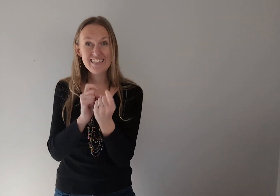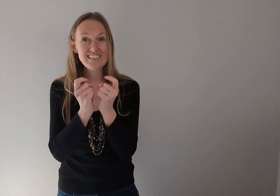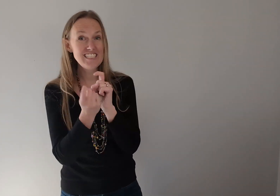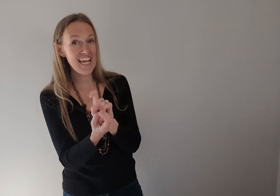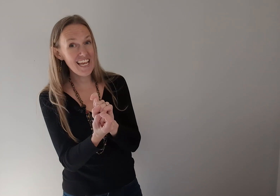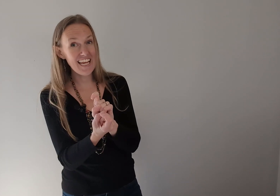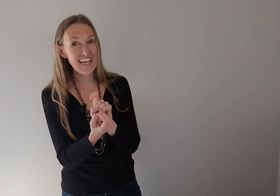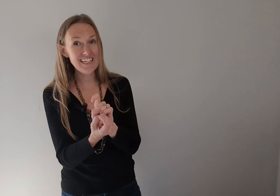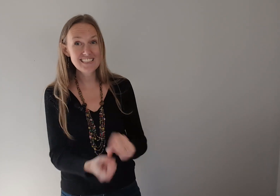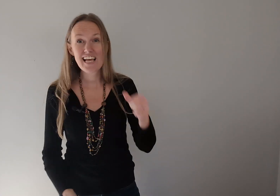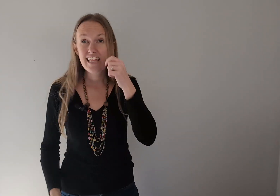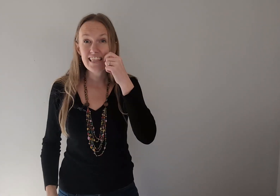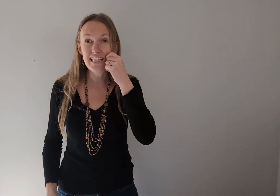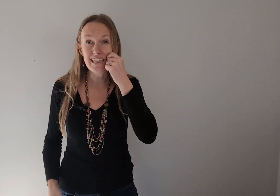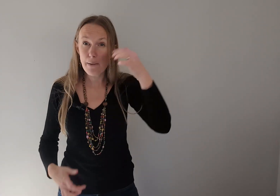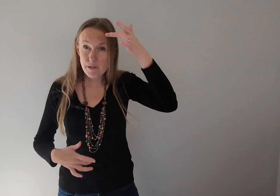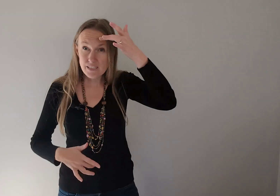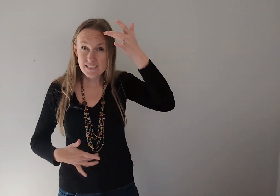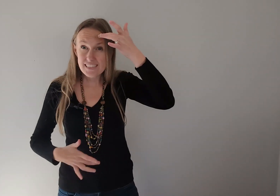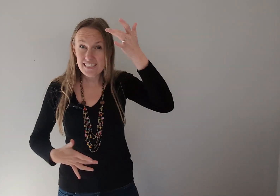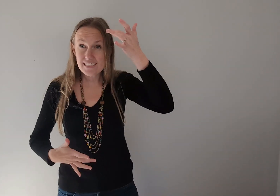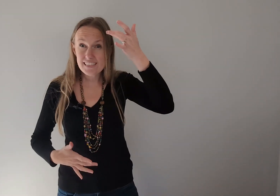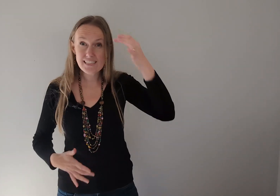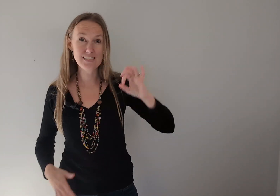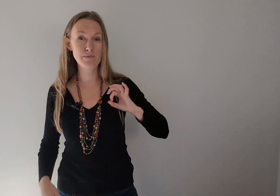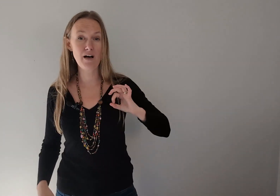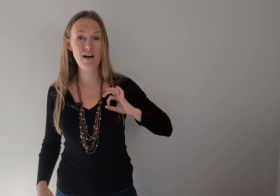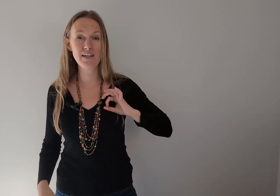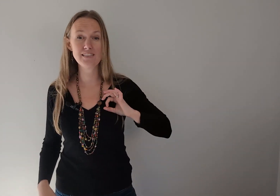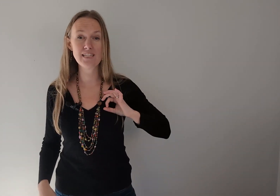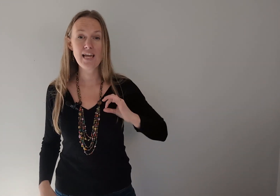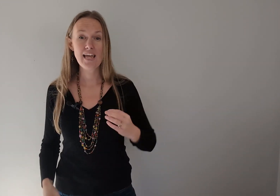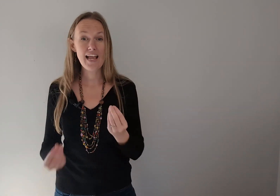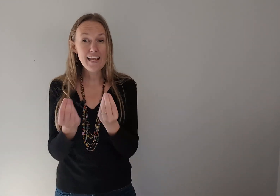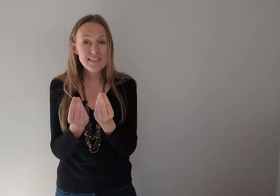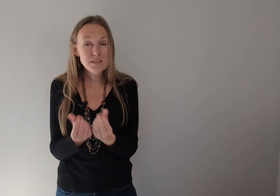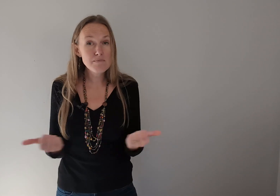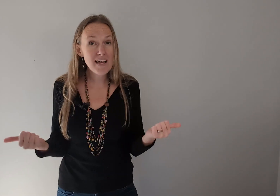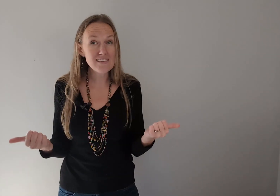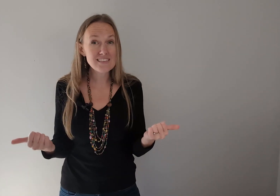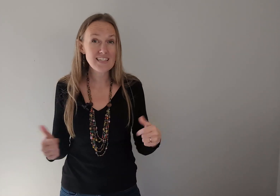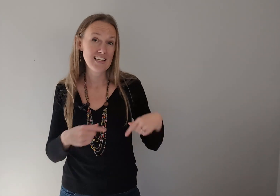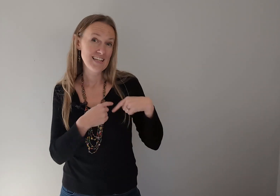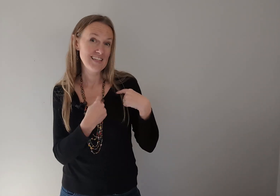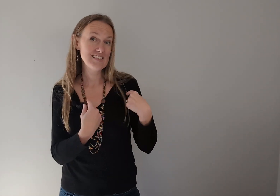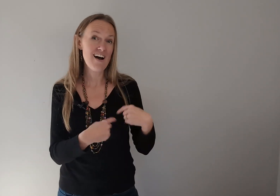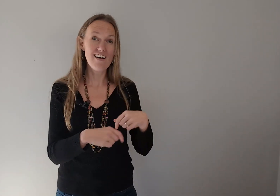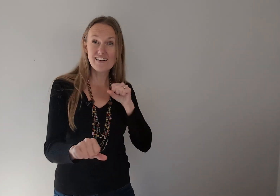can change the leopard skin disease spots and melt this heart